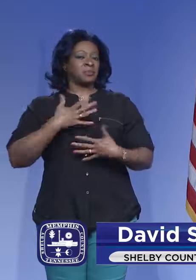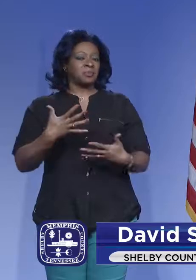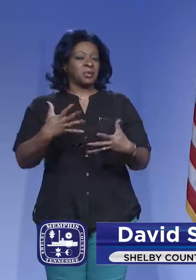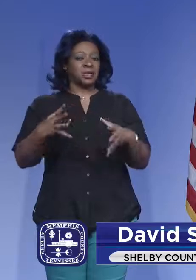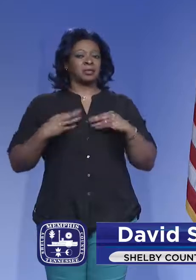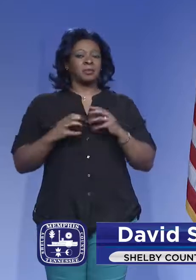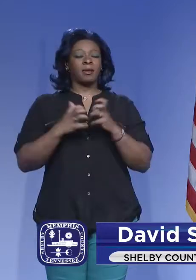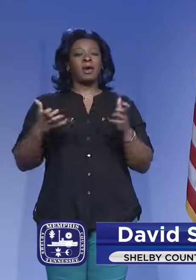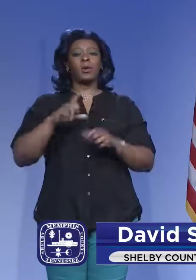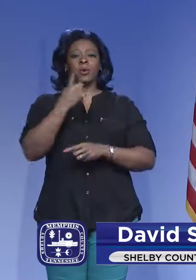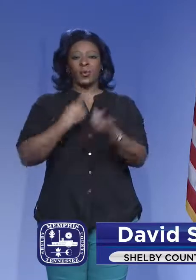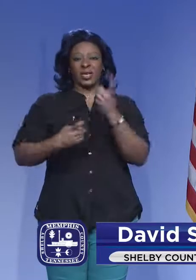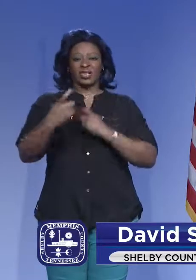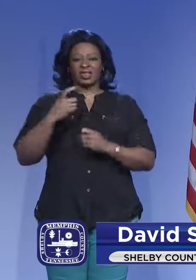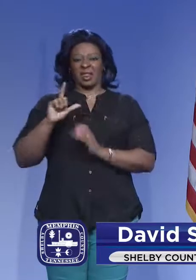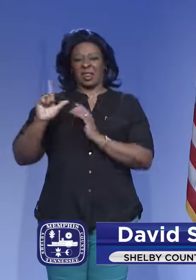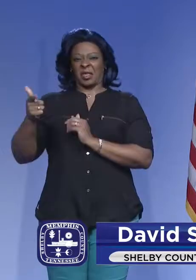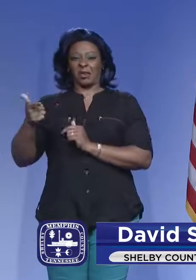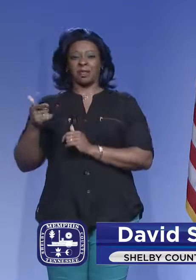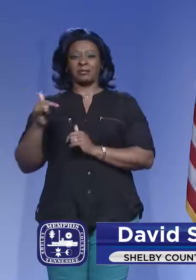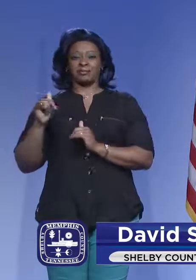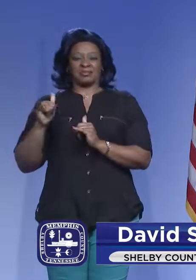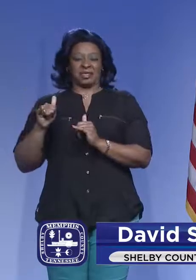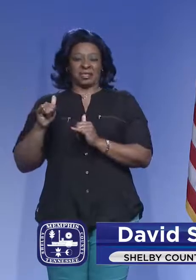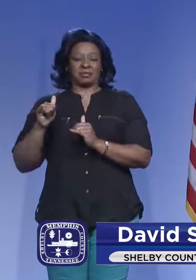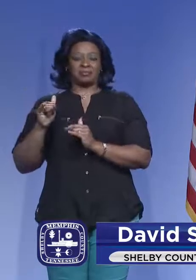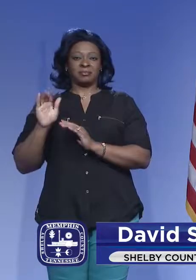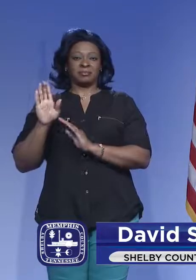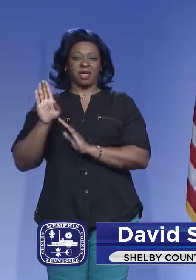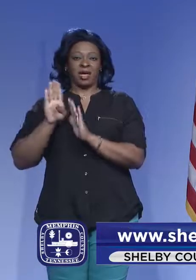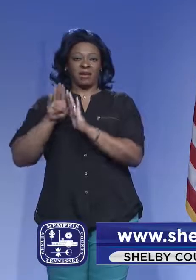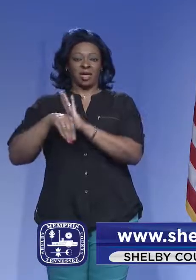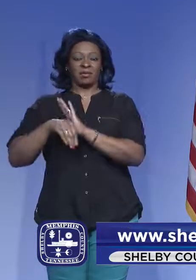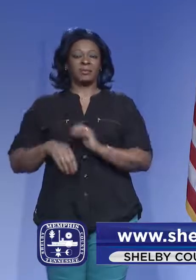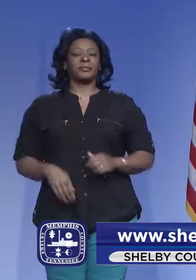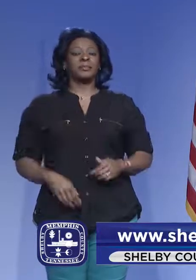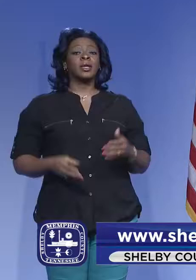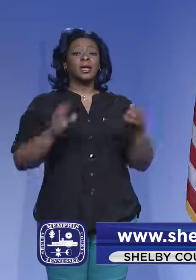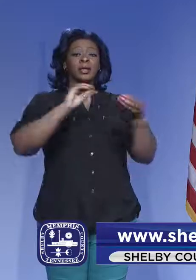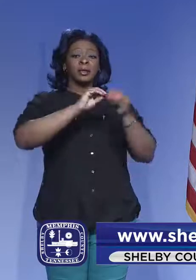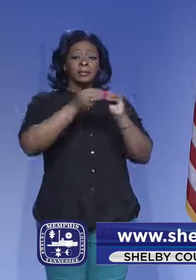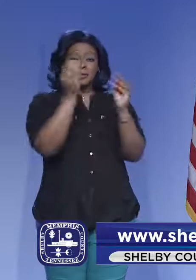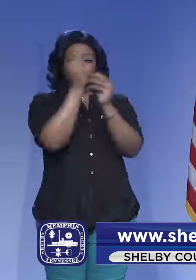sure that you will have later in the half hour. Starting with the numbers,